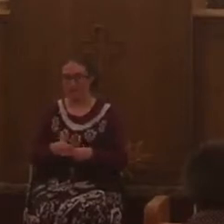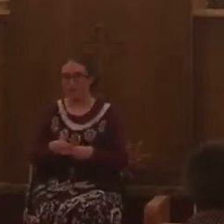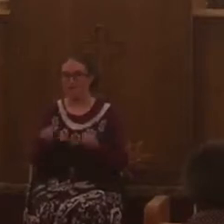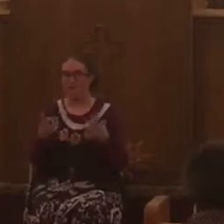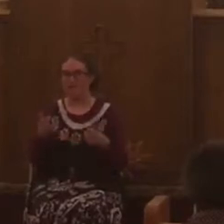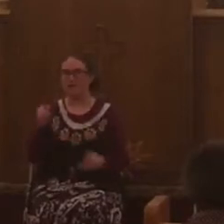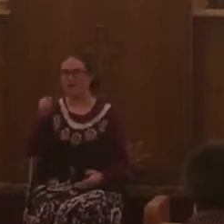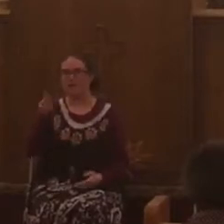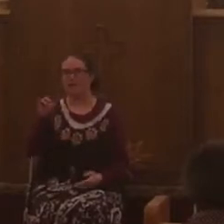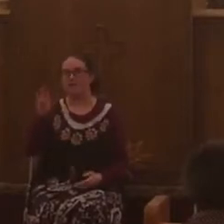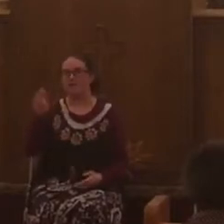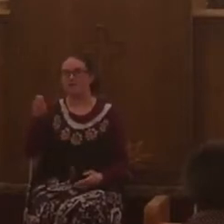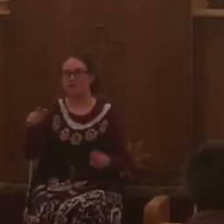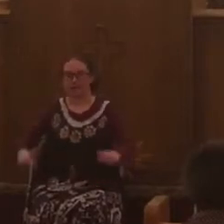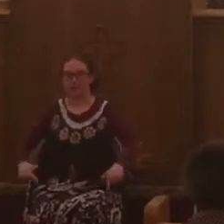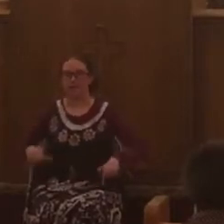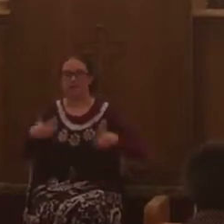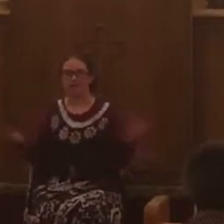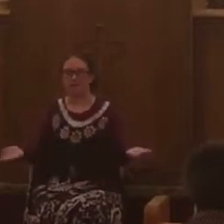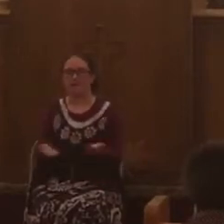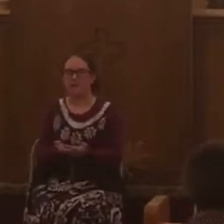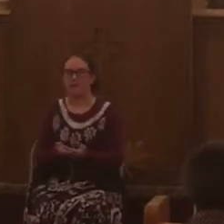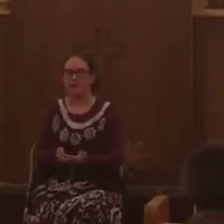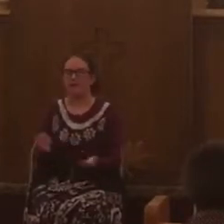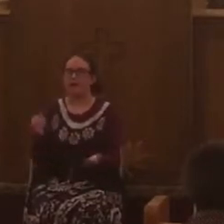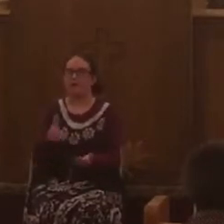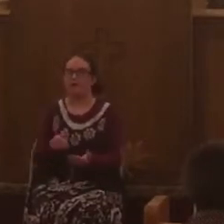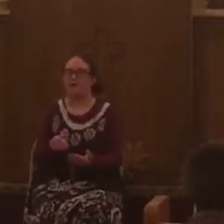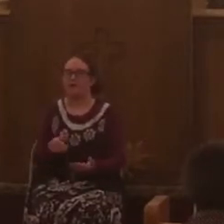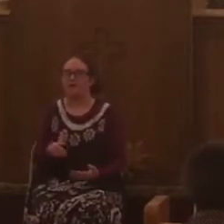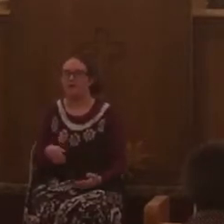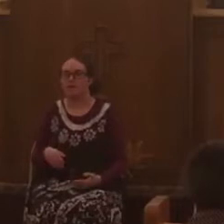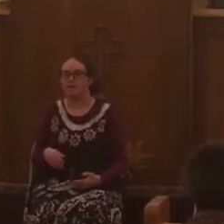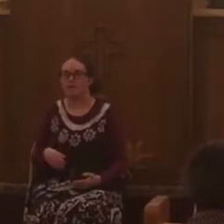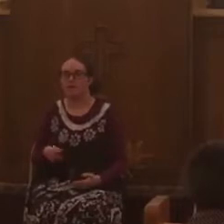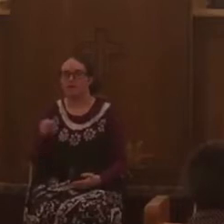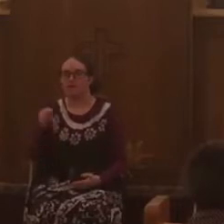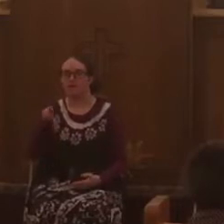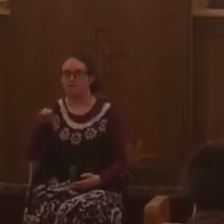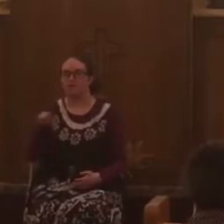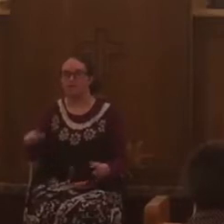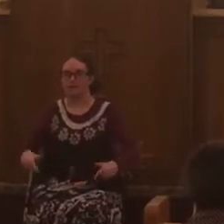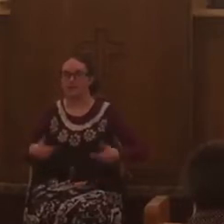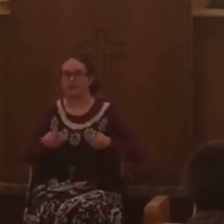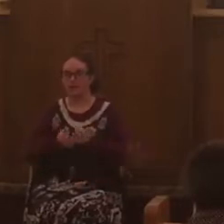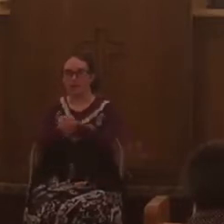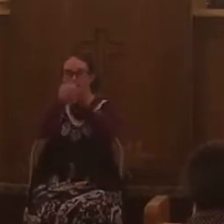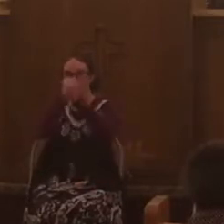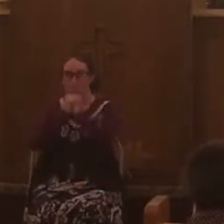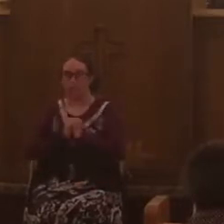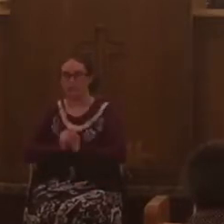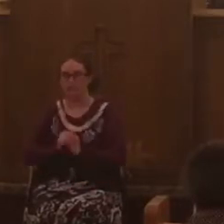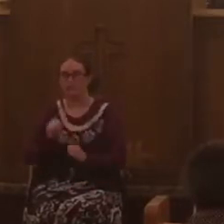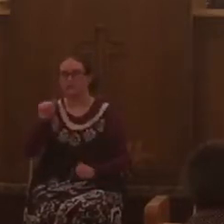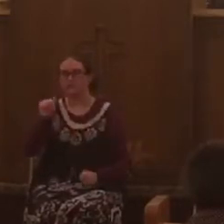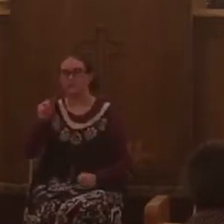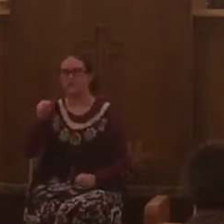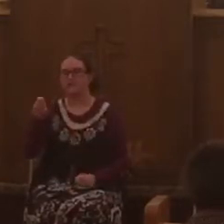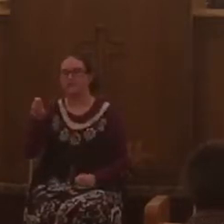several civilizations, folks. Amen. There was ancient... This is a territory